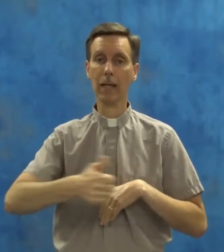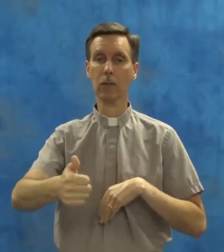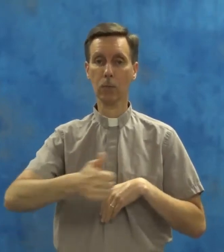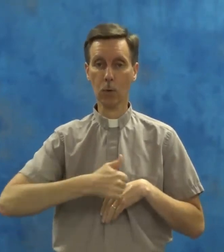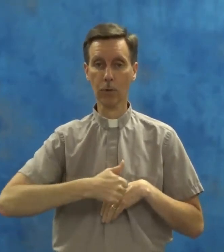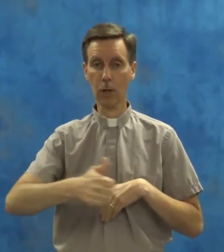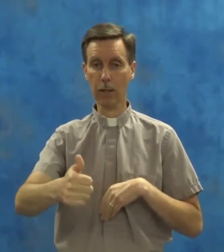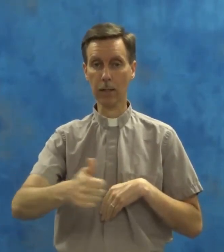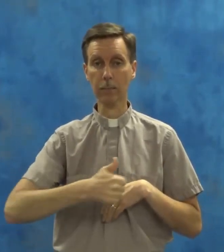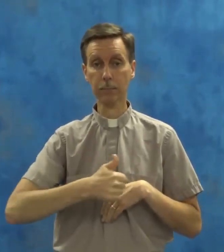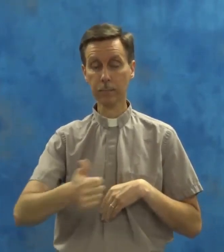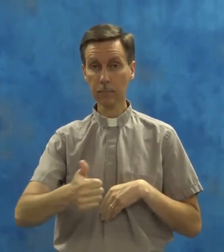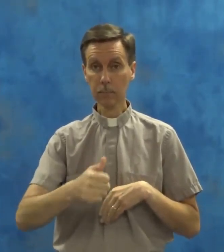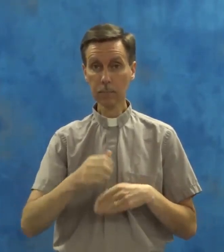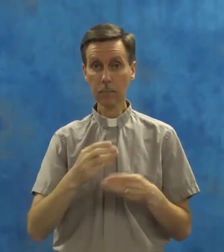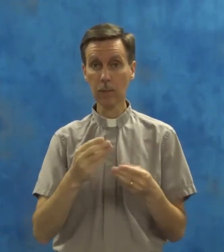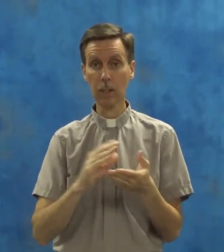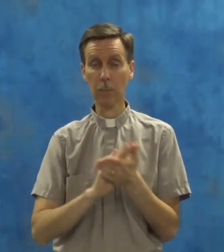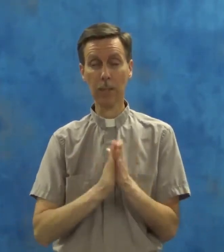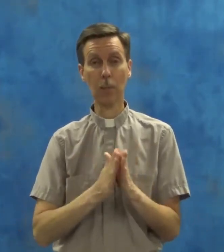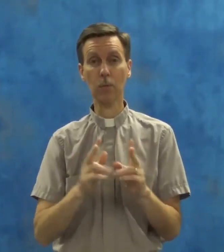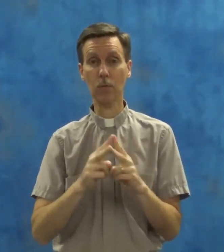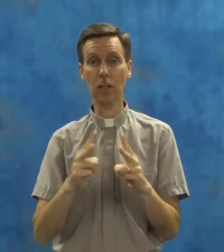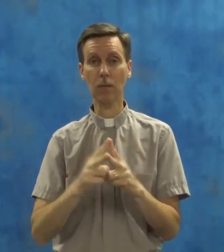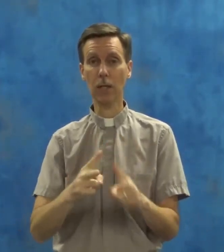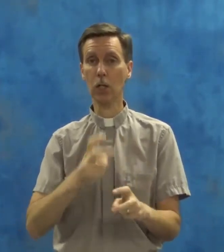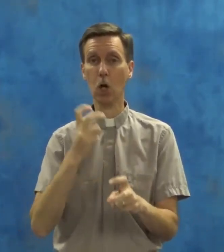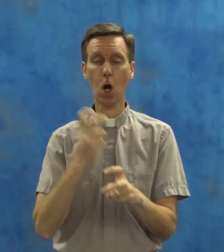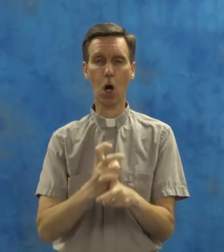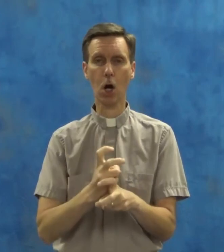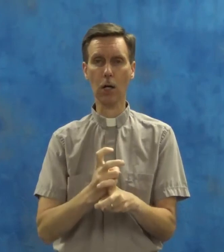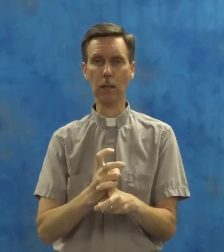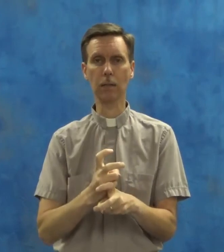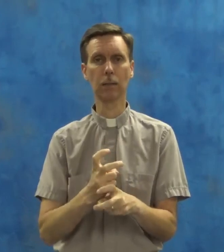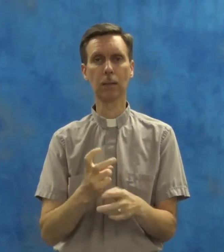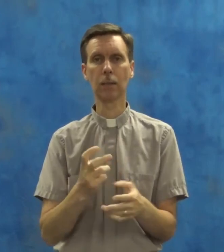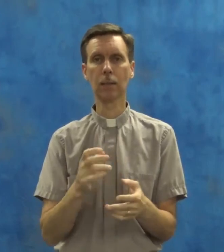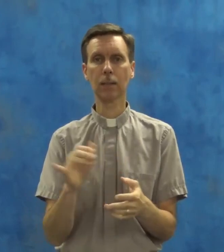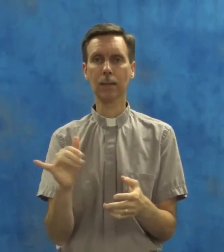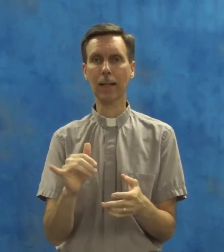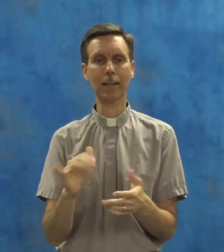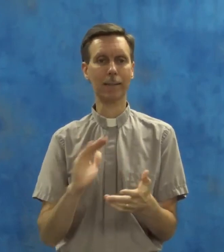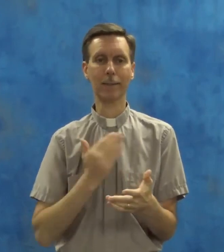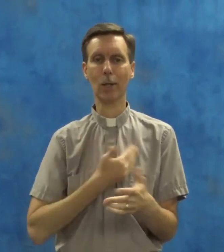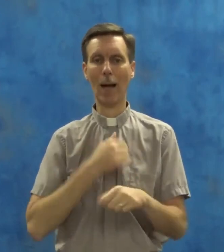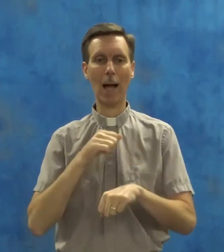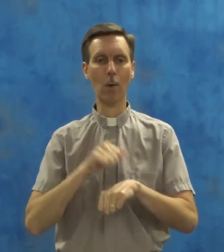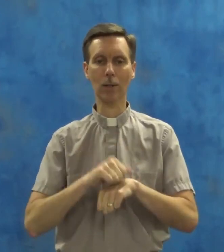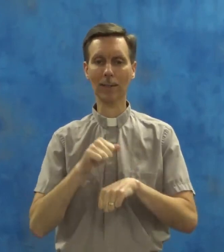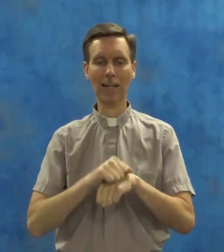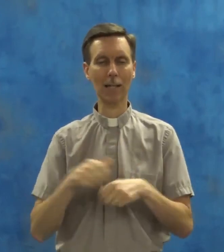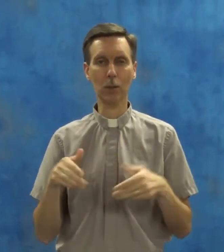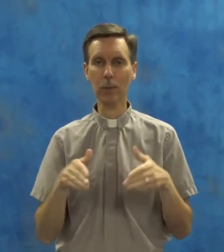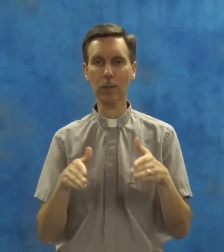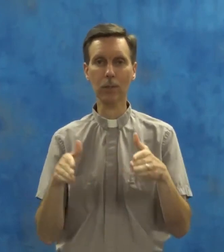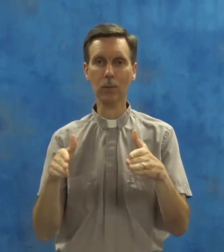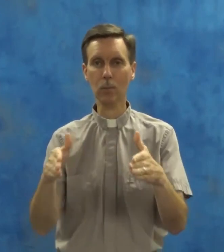and forth on it. It becomes very, very hard, like our concrete